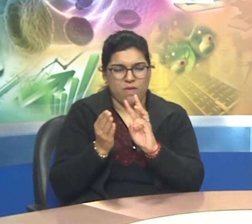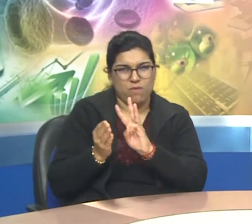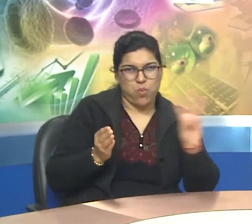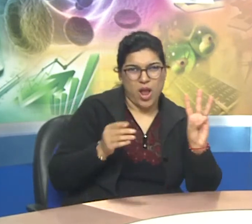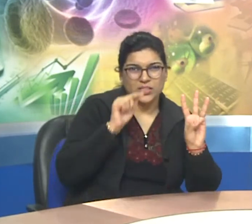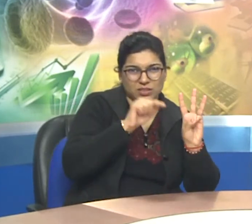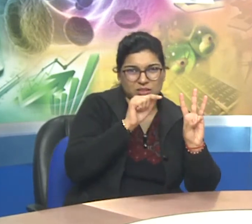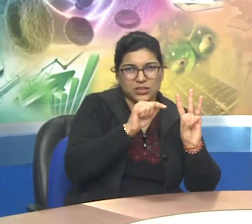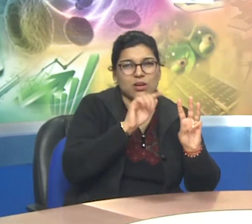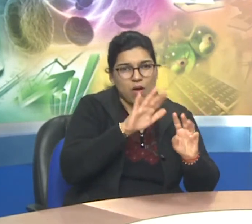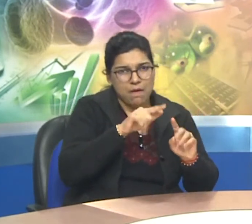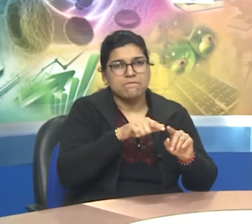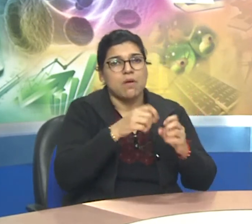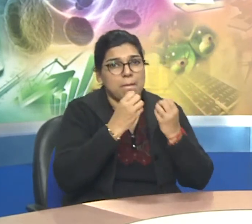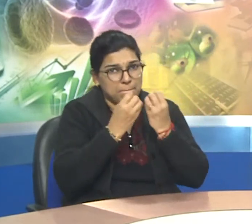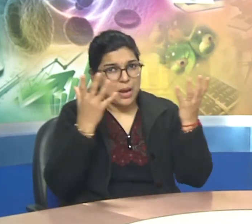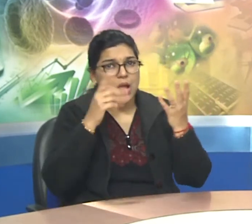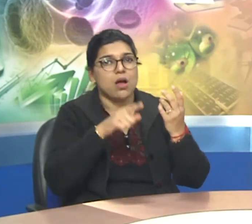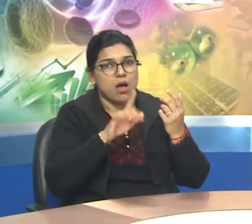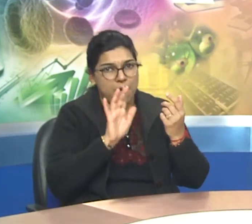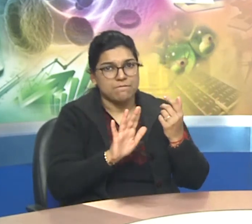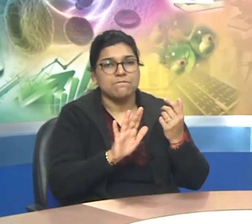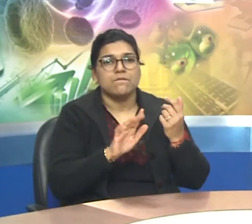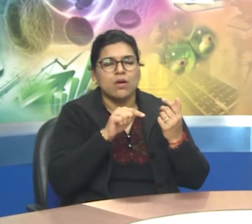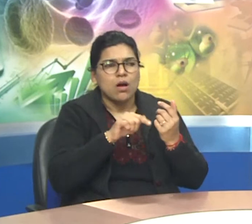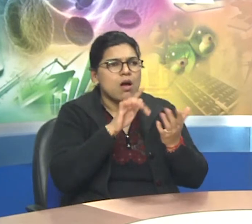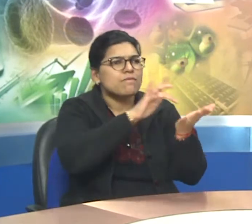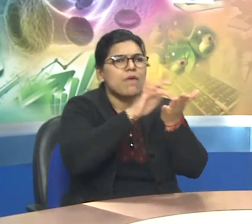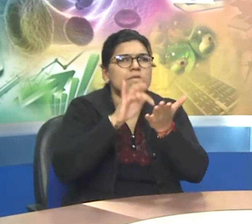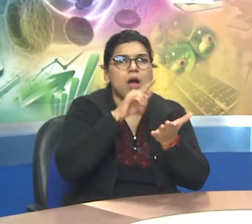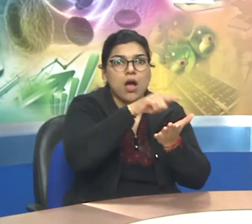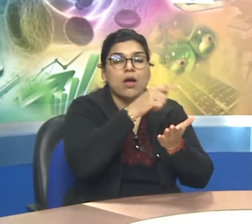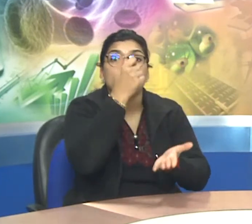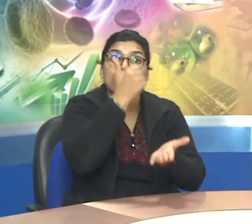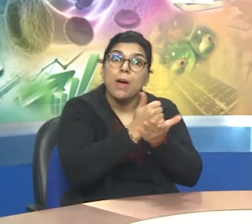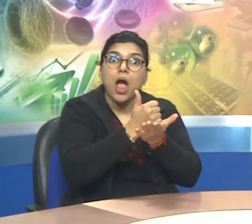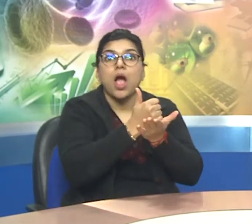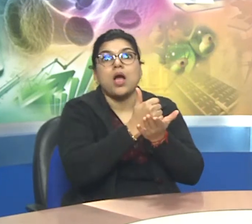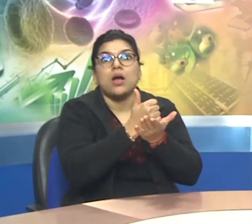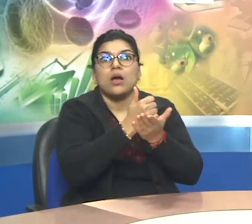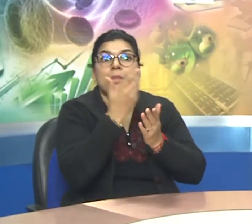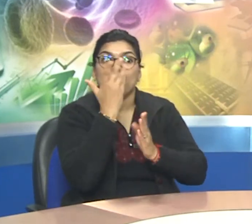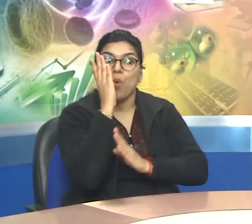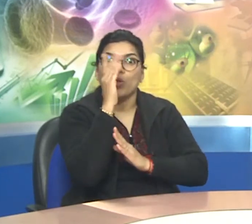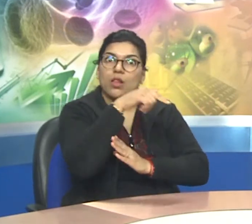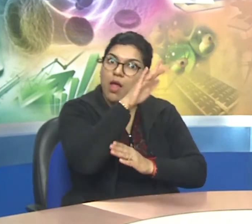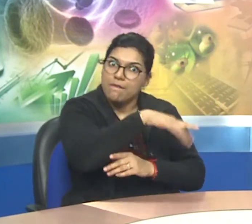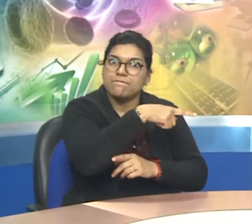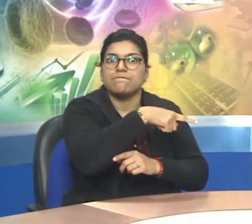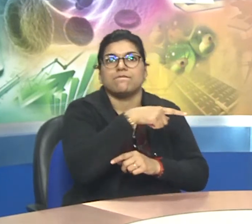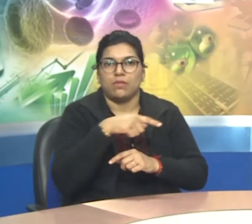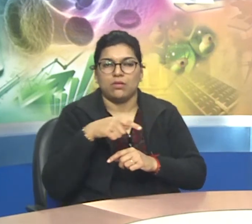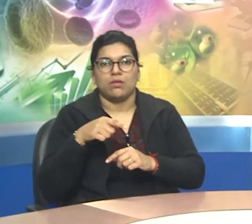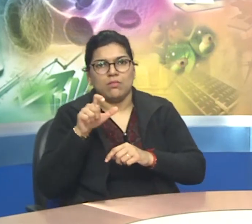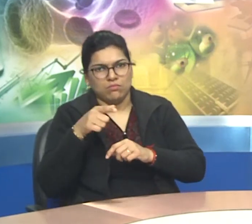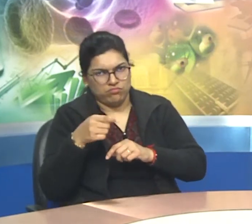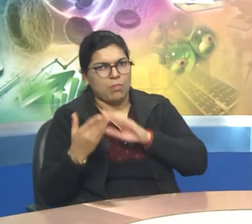And many Western countries have bottle banks into which